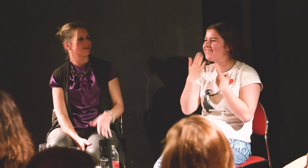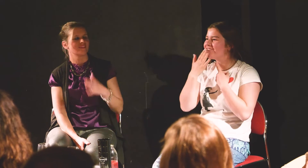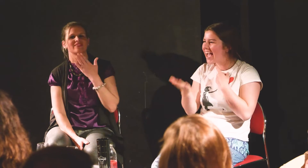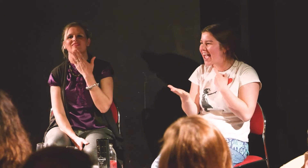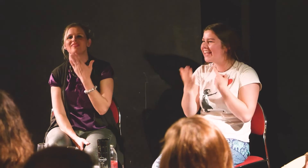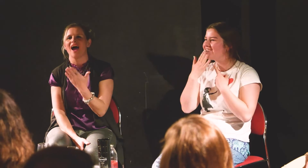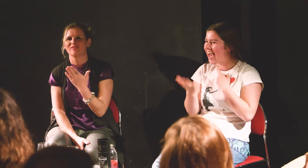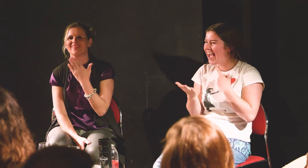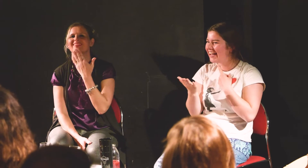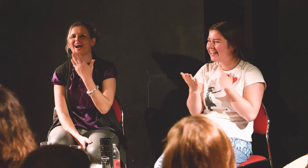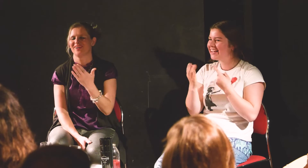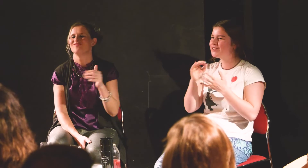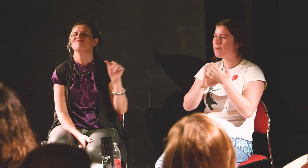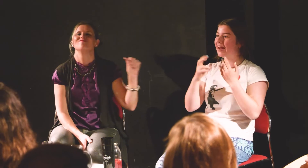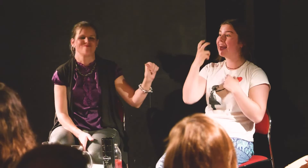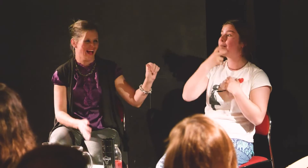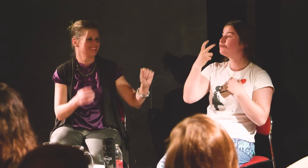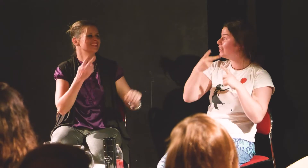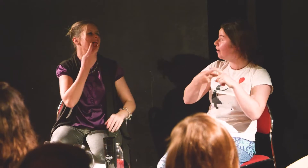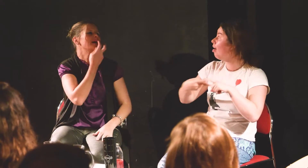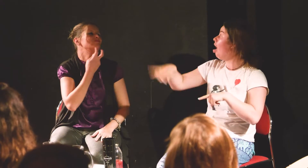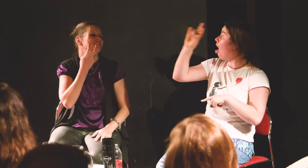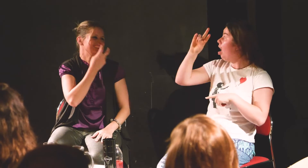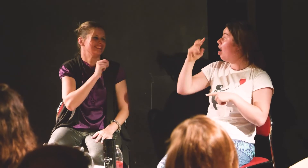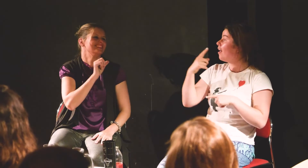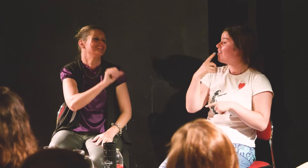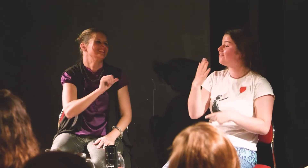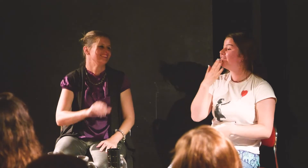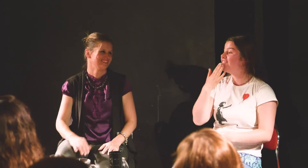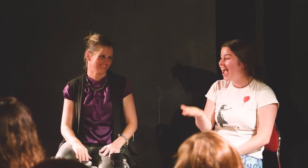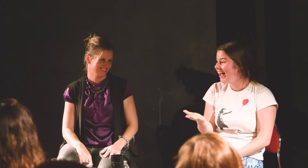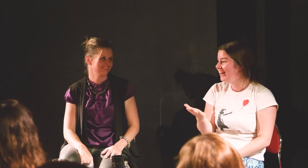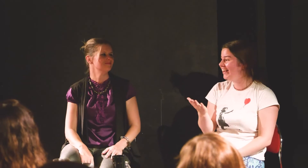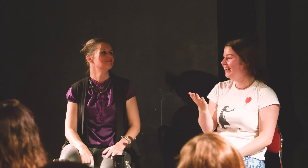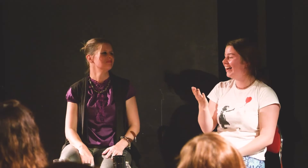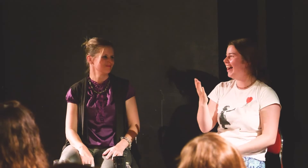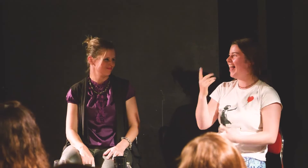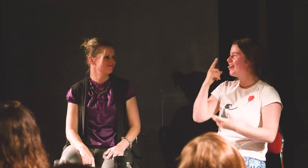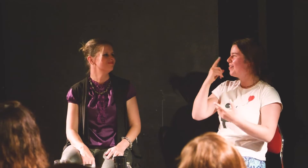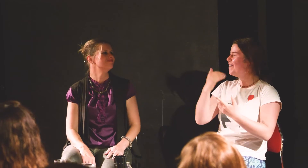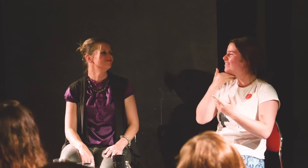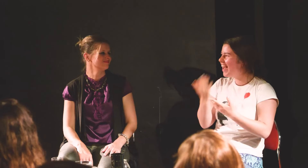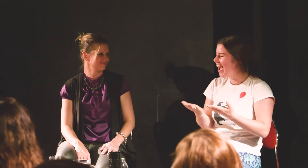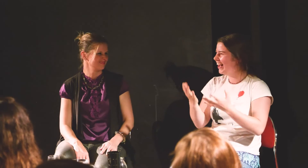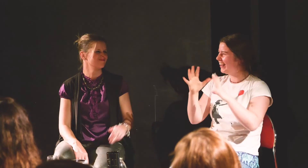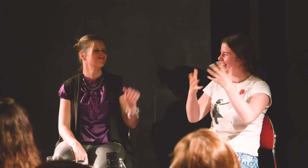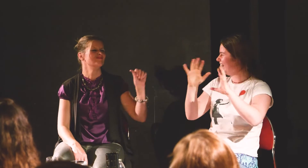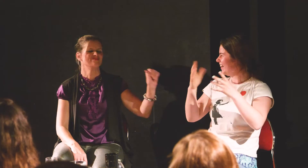If you sign thank you, but your lips say thank you, that's kind of like a double up of